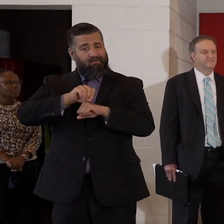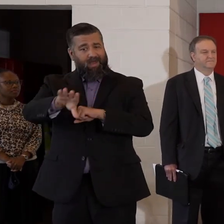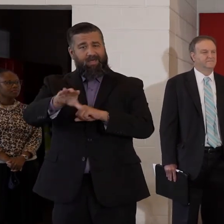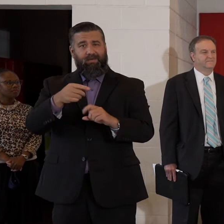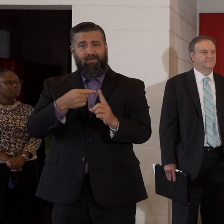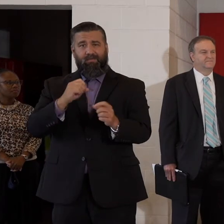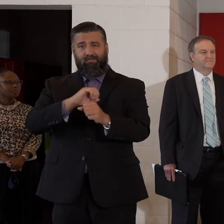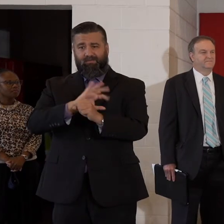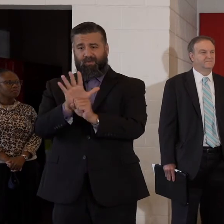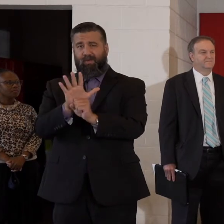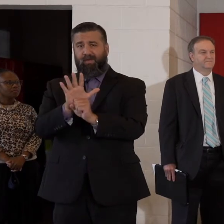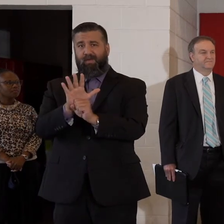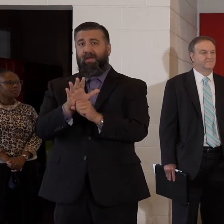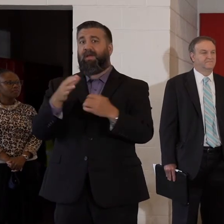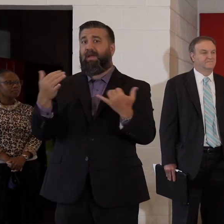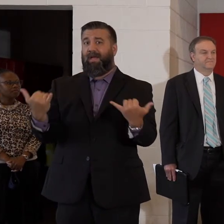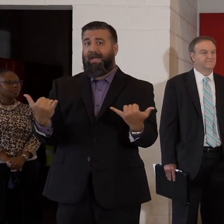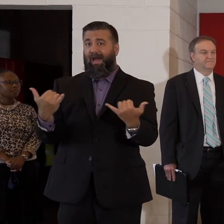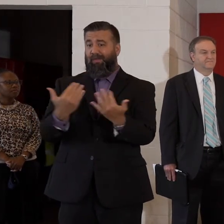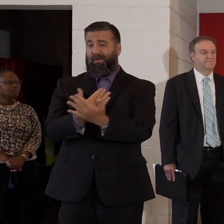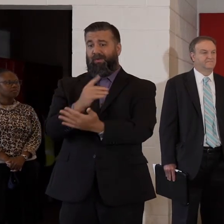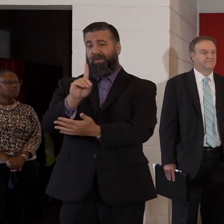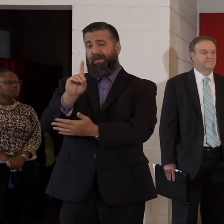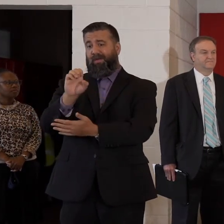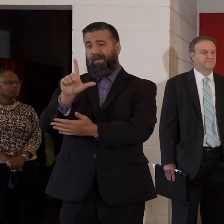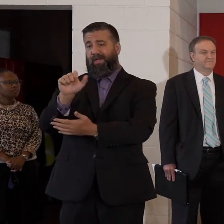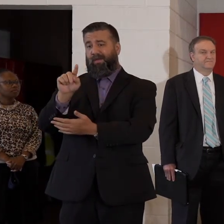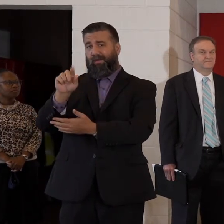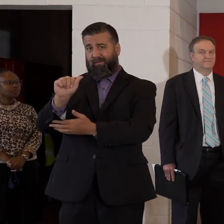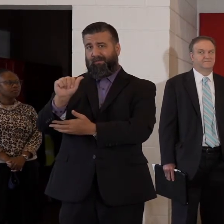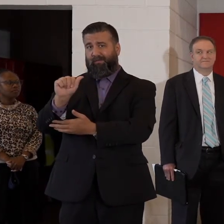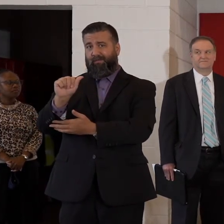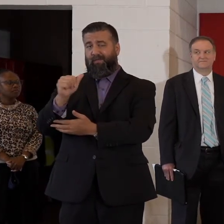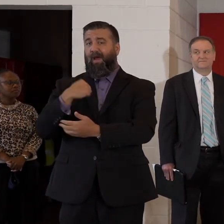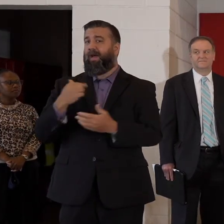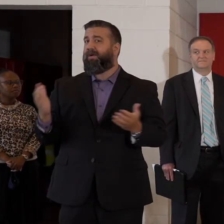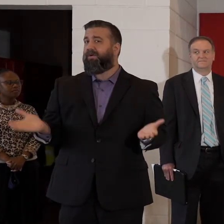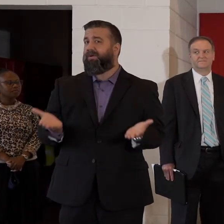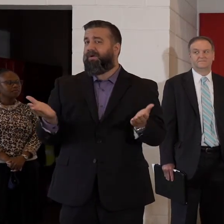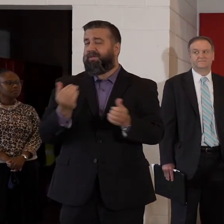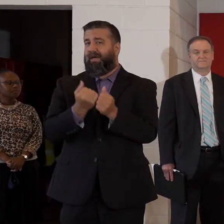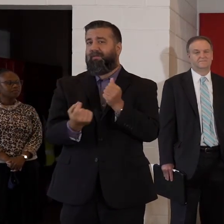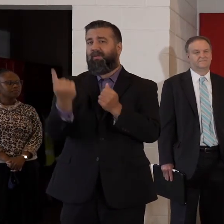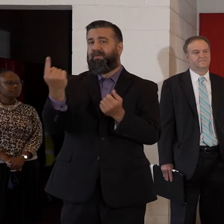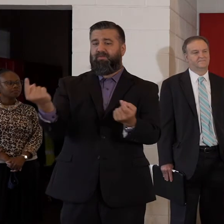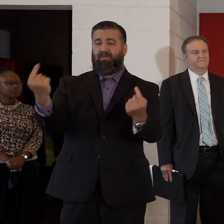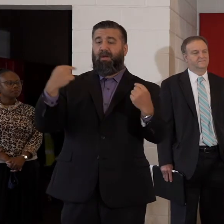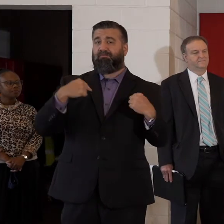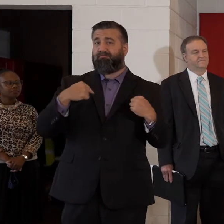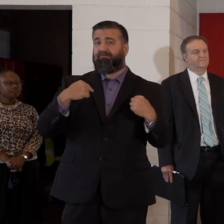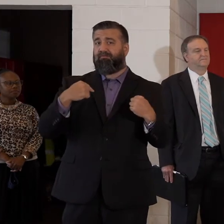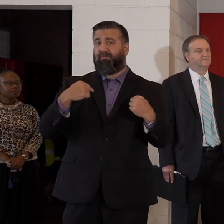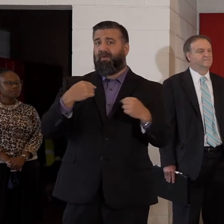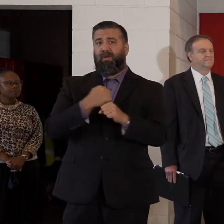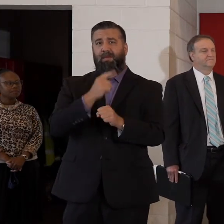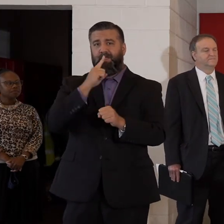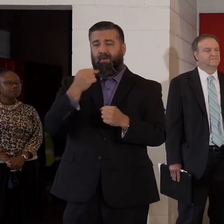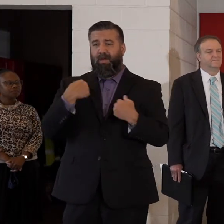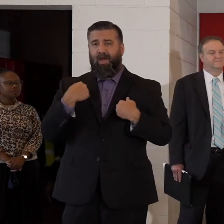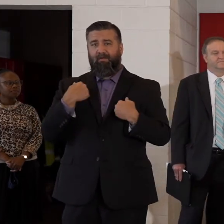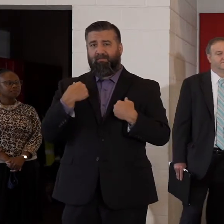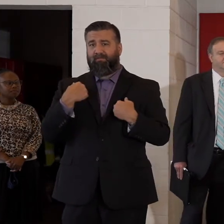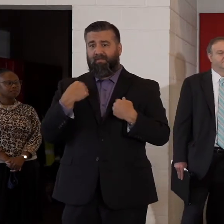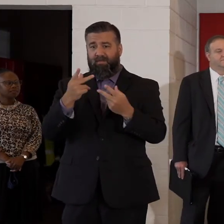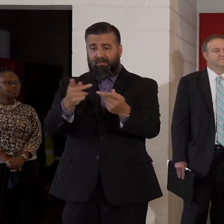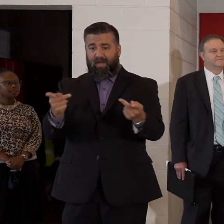this particular virus and now the variant. So I am encouraging everyone to come out. We are making sure that there are places for